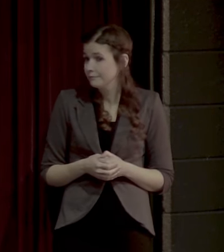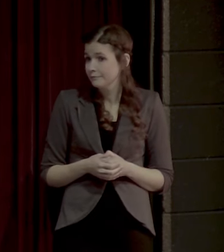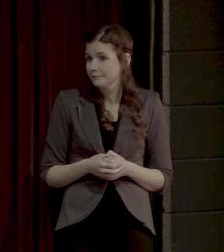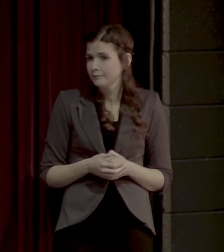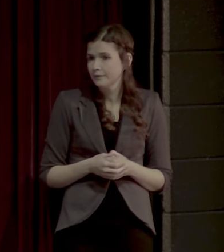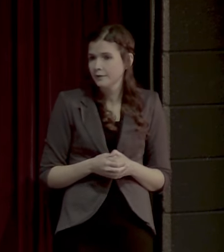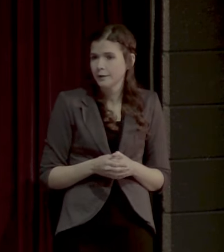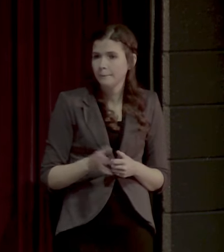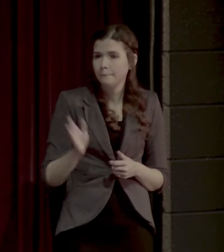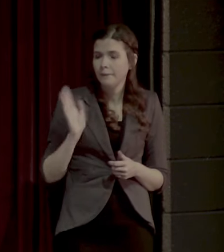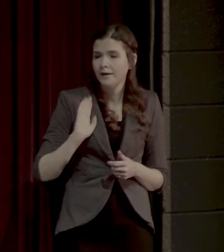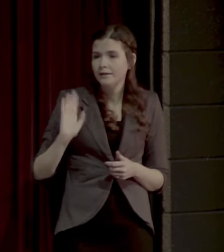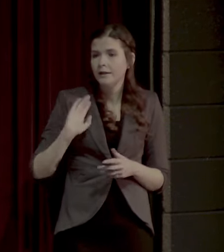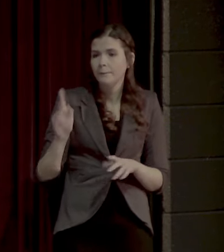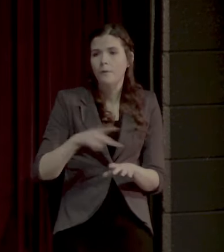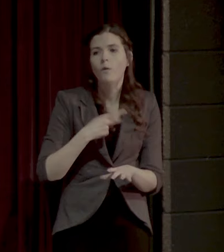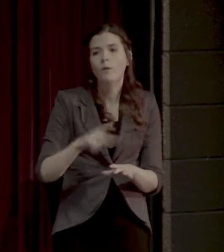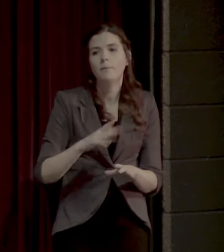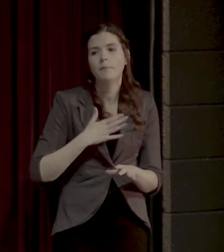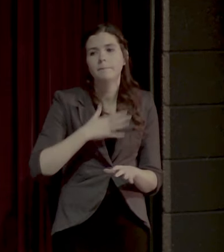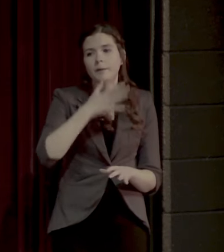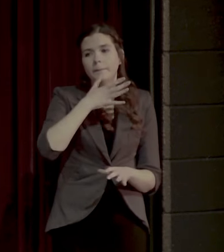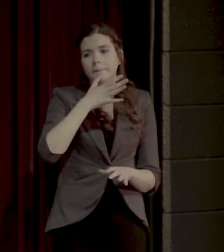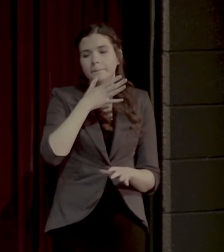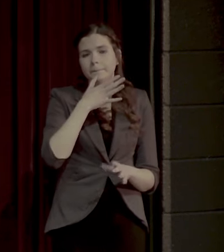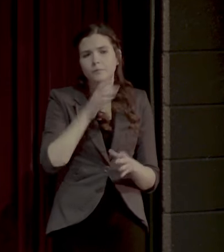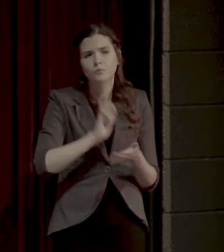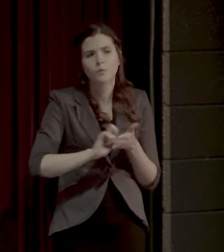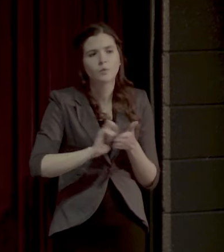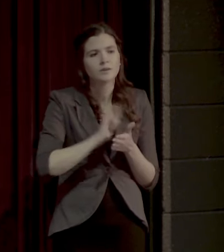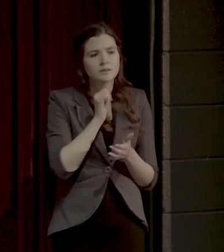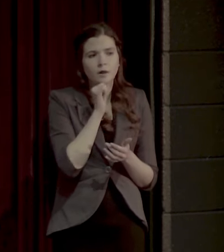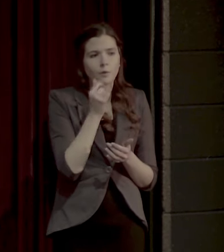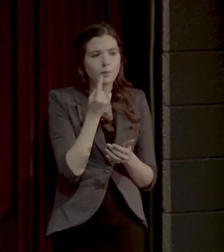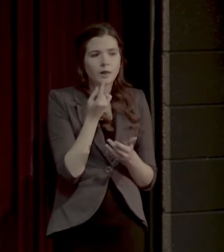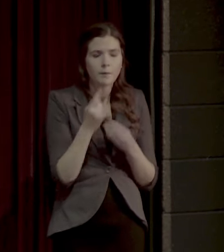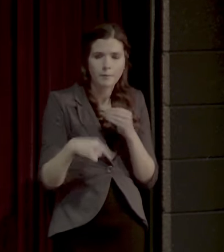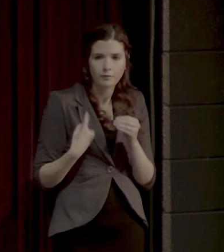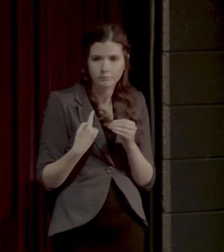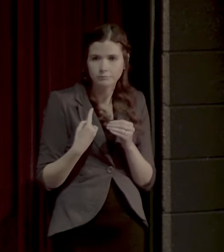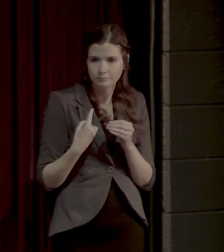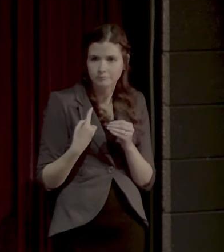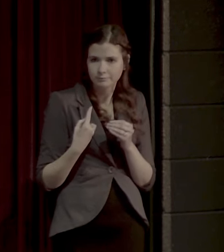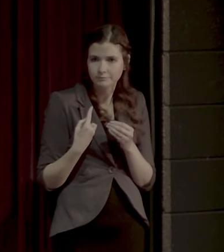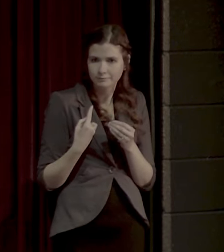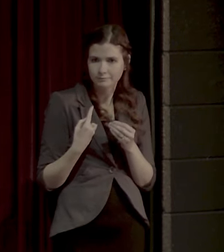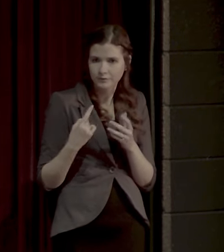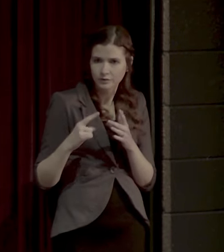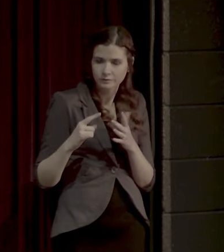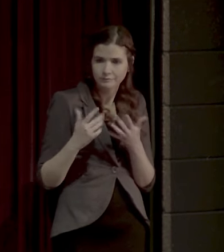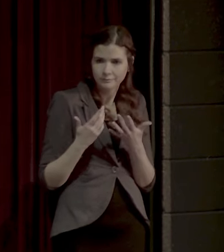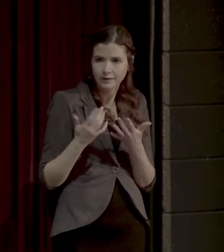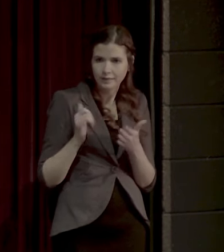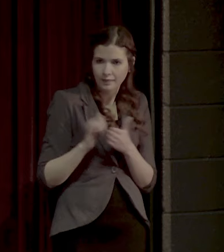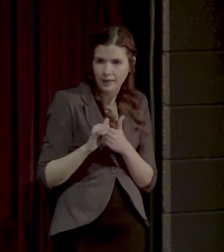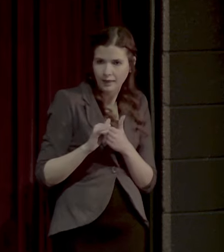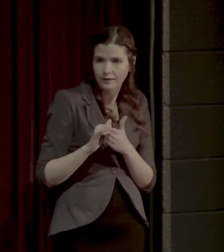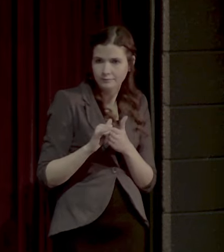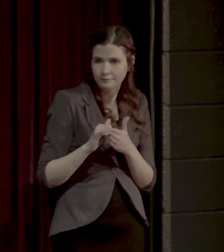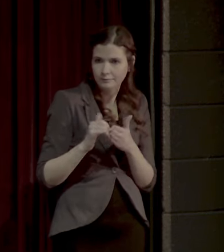Going back to that poem Free that my mom wrote, it's not just about opening doors. She also offered us a